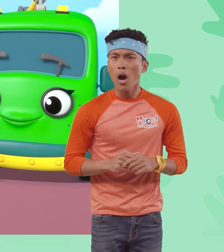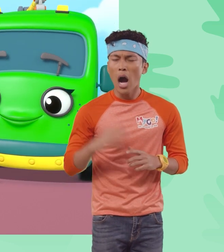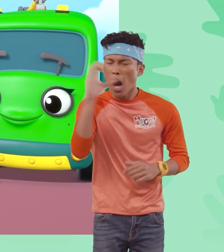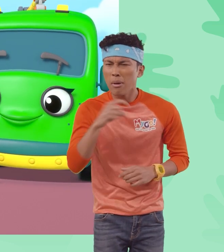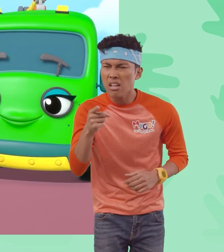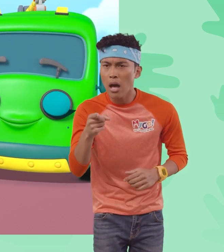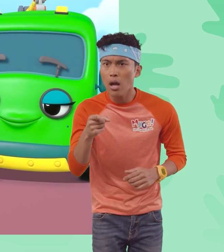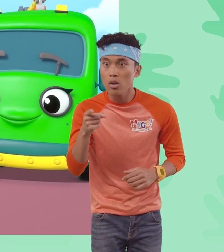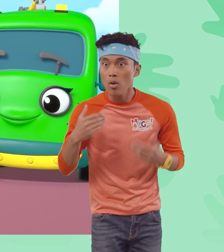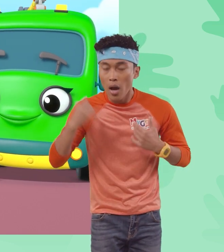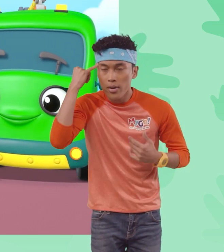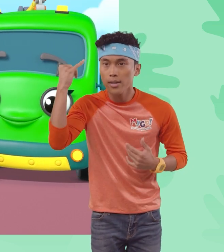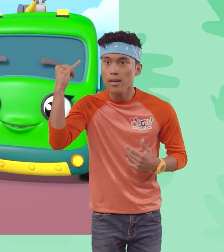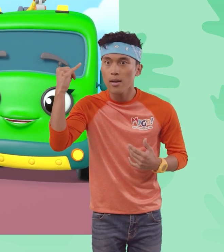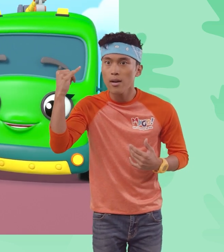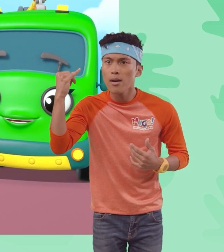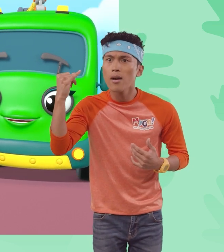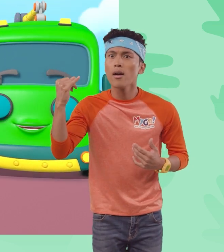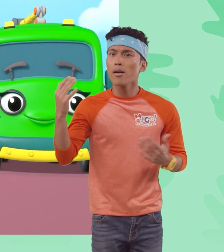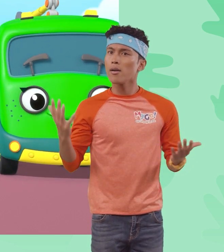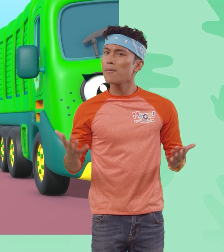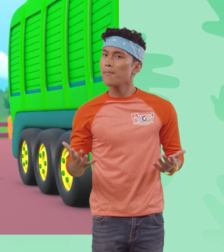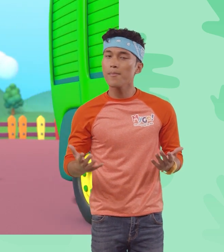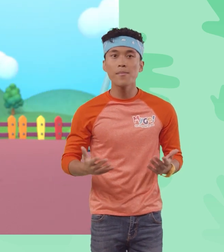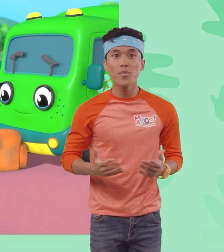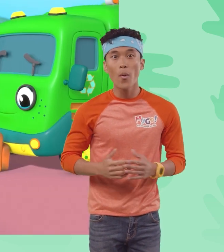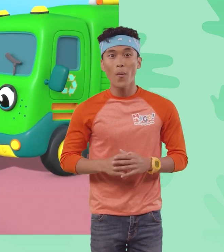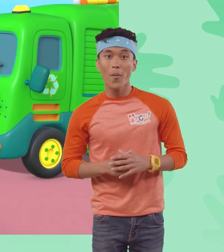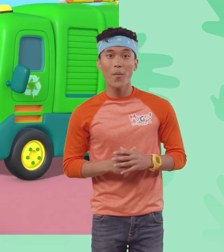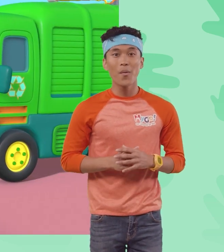What's that, Mama? You have an idea?